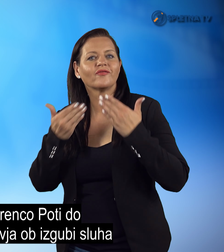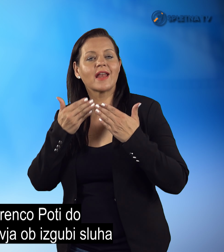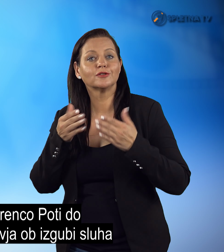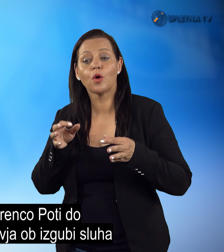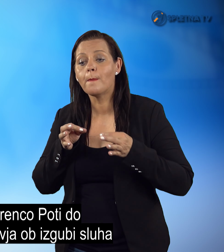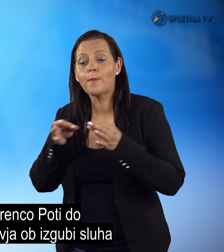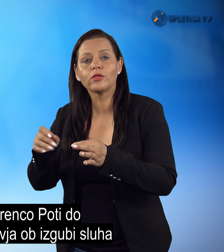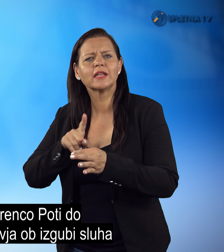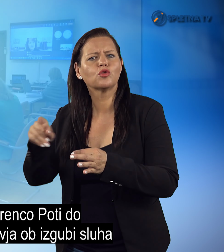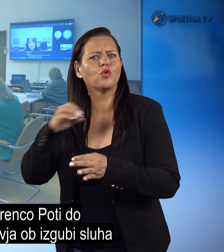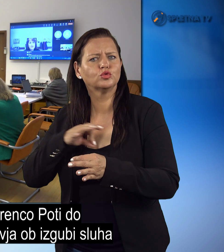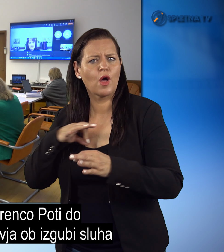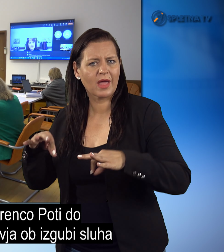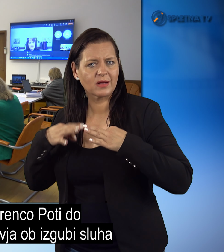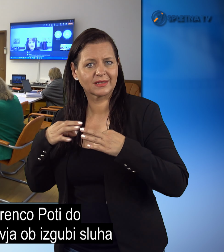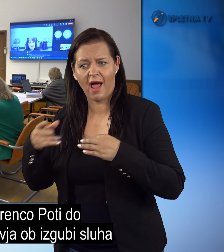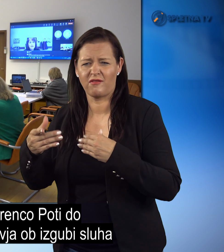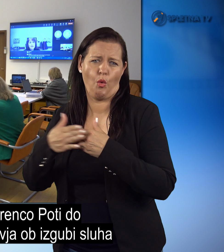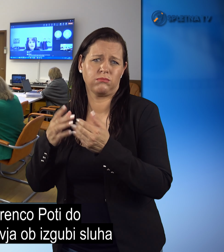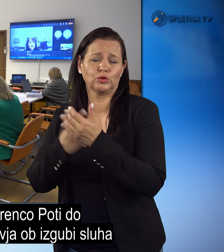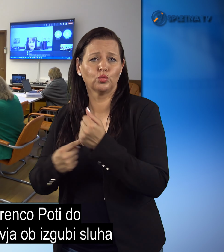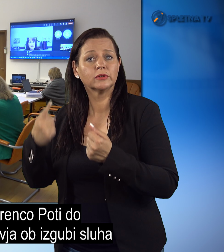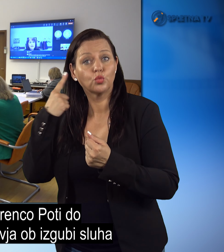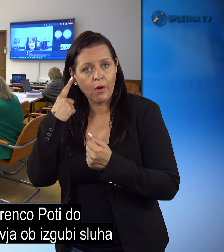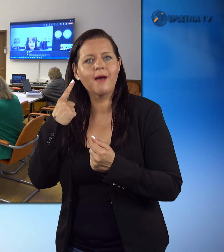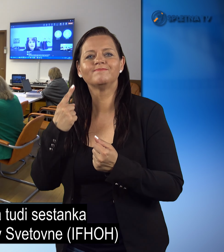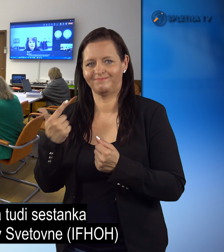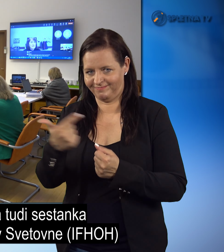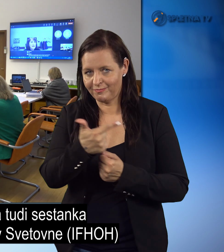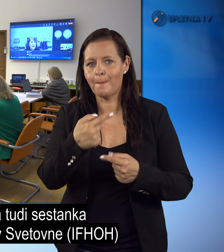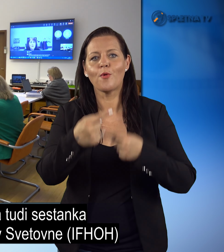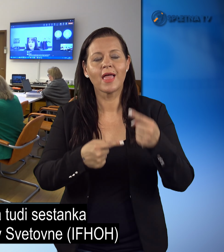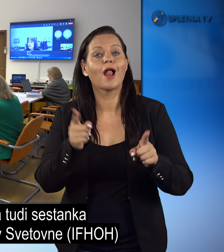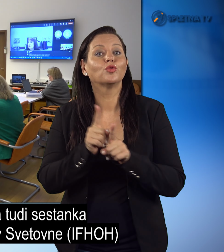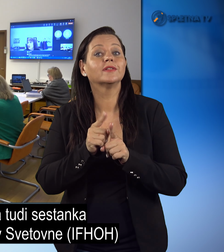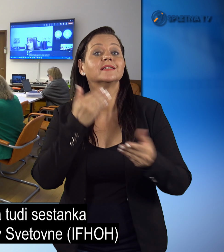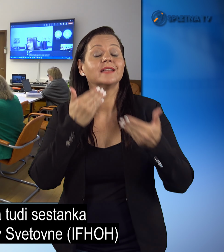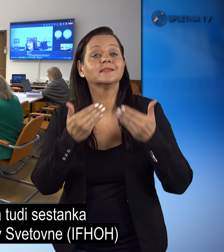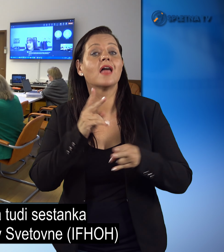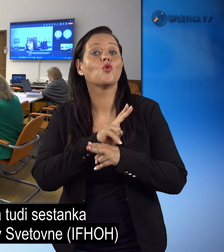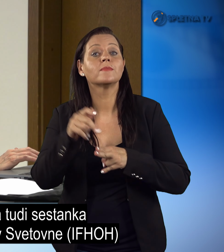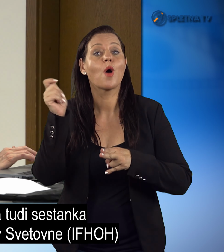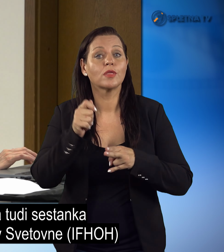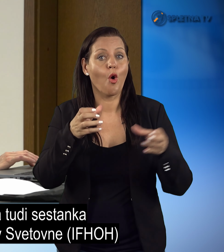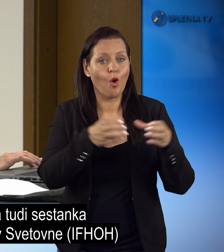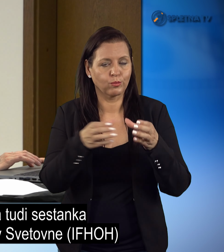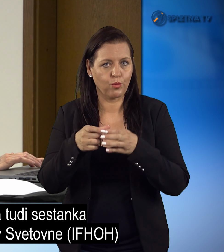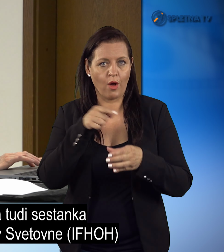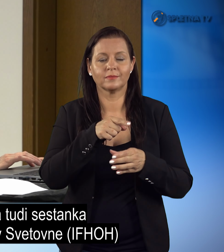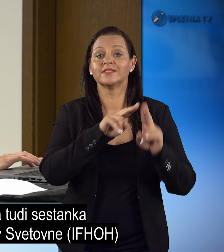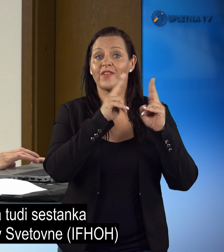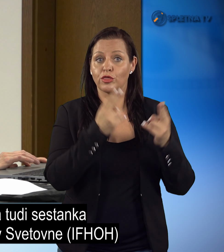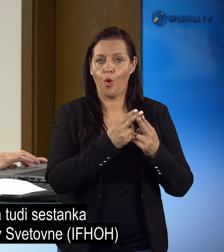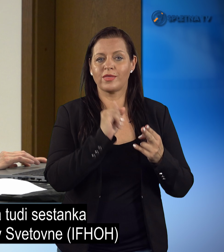Med konferenco Poti do duševnega zdravja ob izgubi sluha sta potekala tudi sestanka upravnih odborov svetovne IFHOF